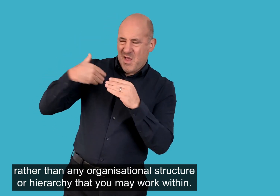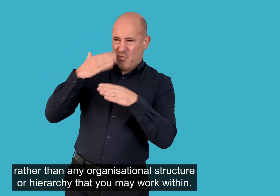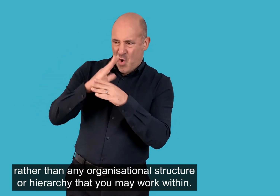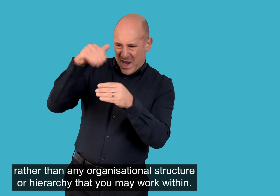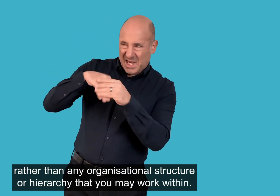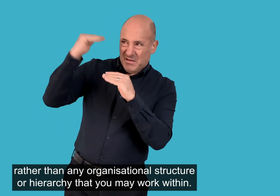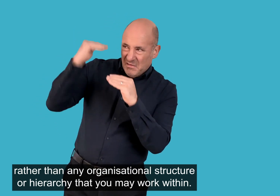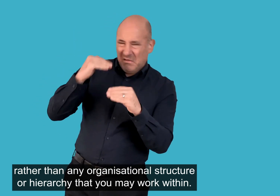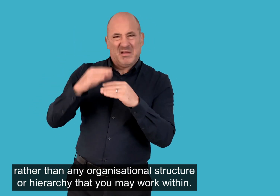may work within.